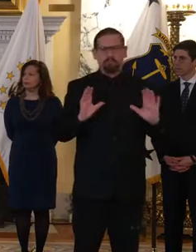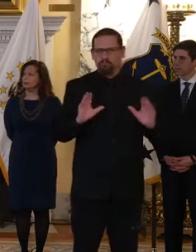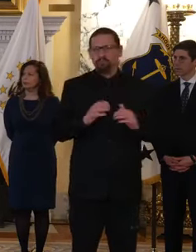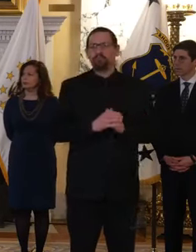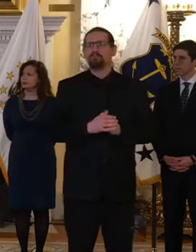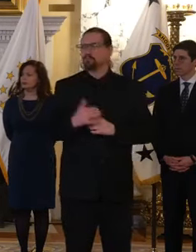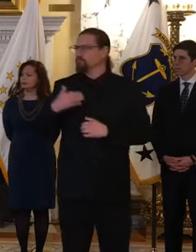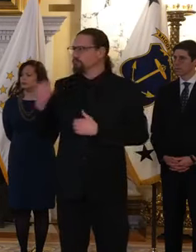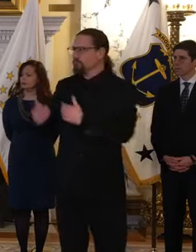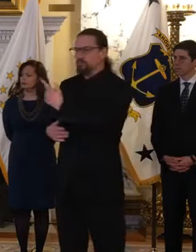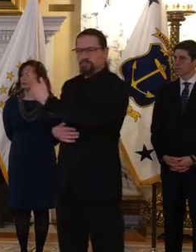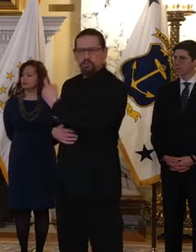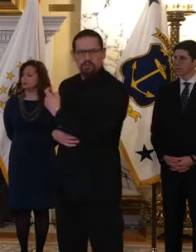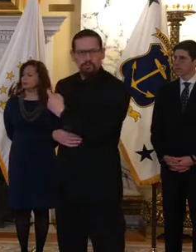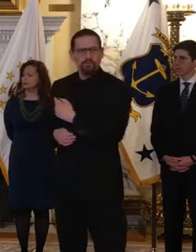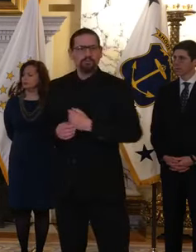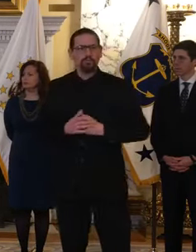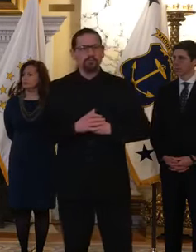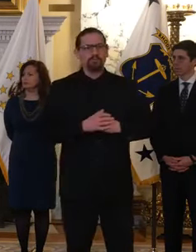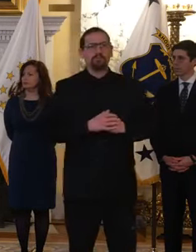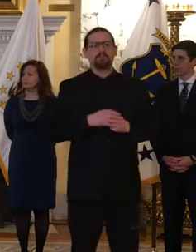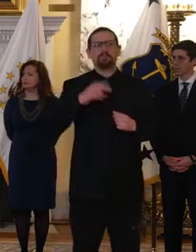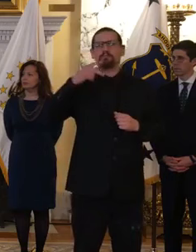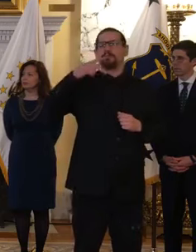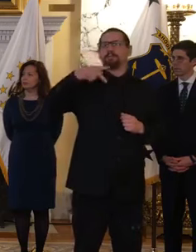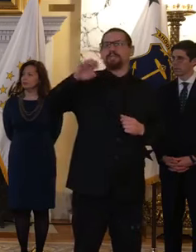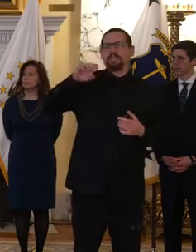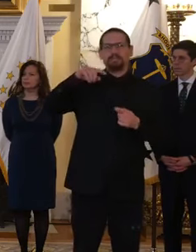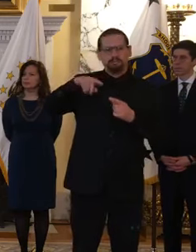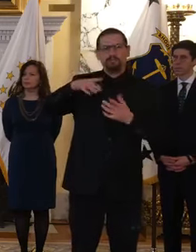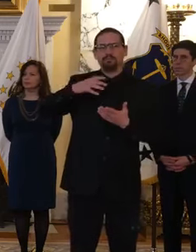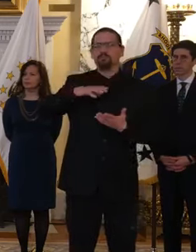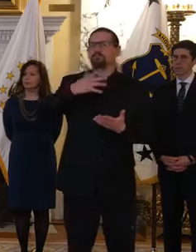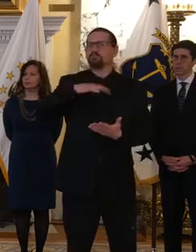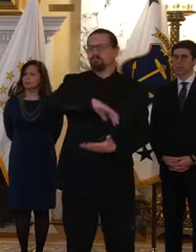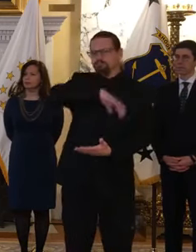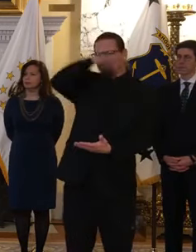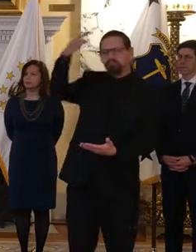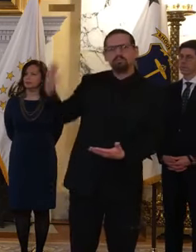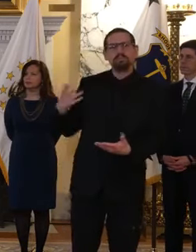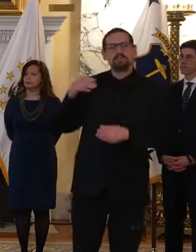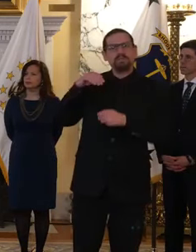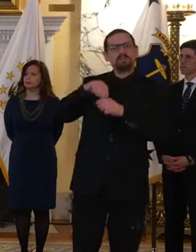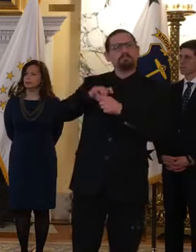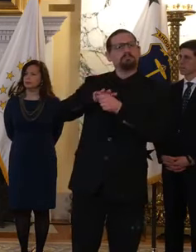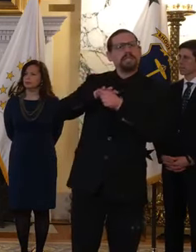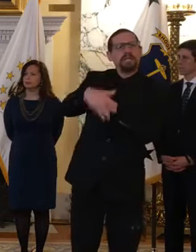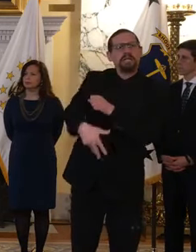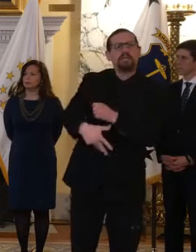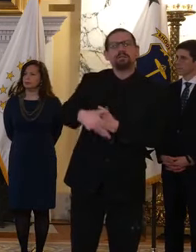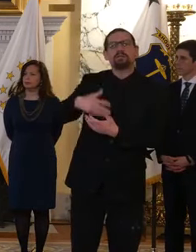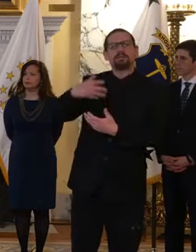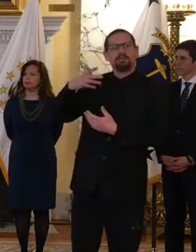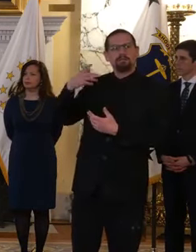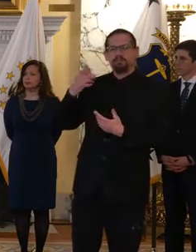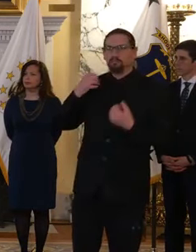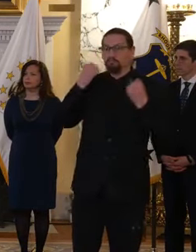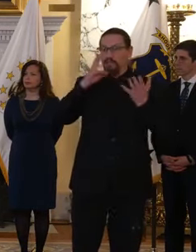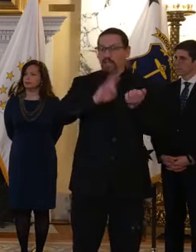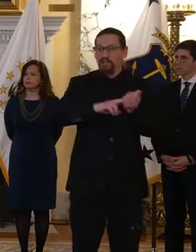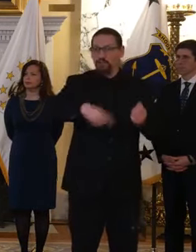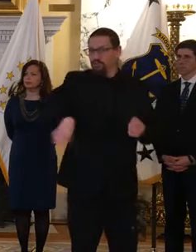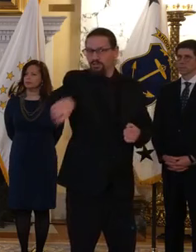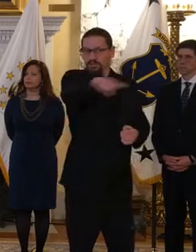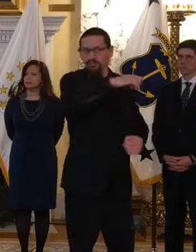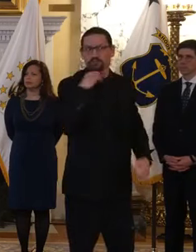PPE stockpile? We're hearing from nurses who say they don't feel safe going into work. They are only given one N95 mask, and